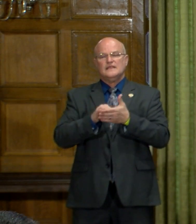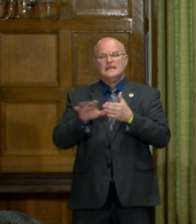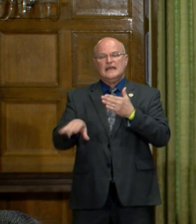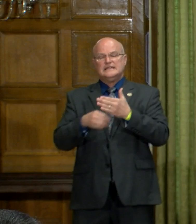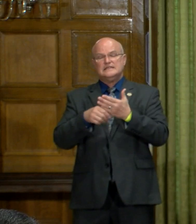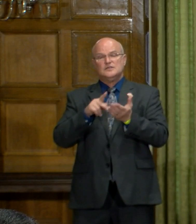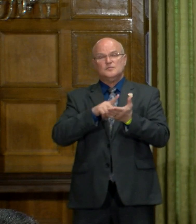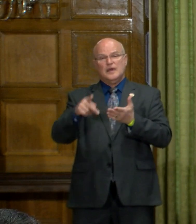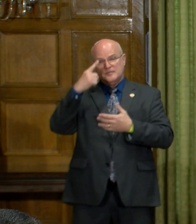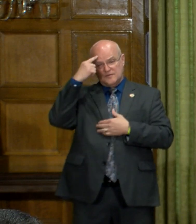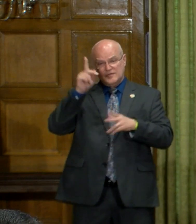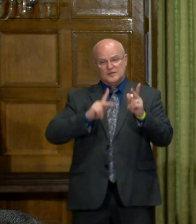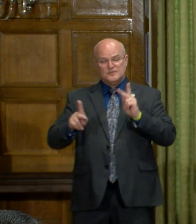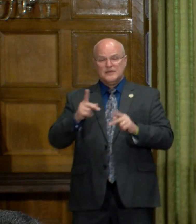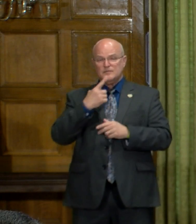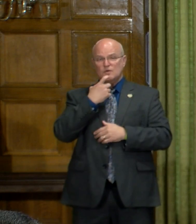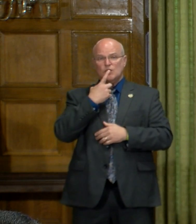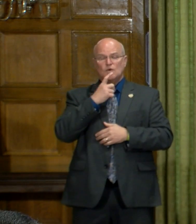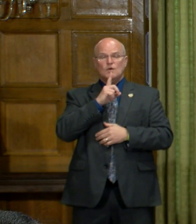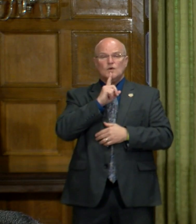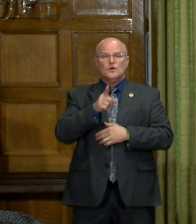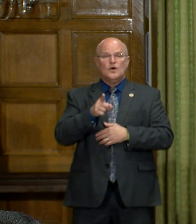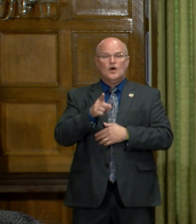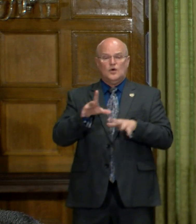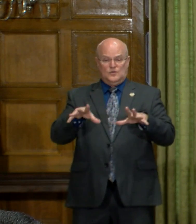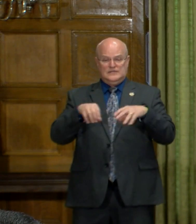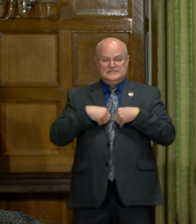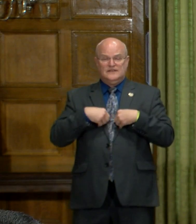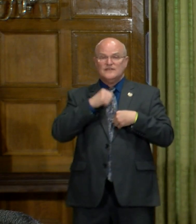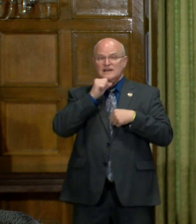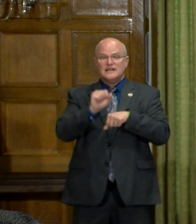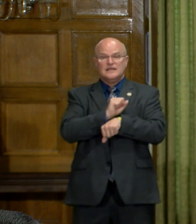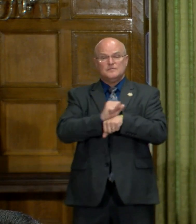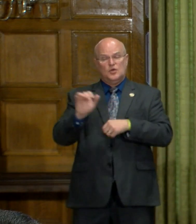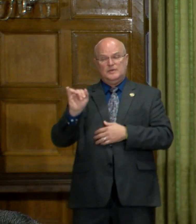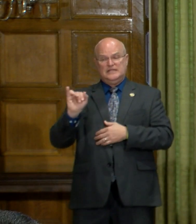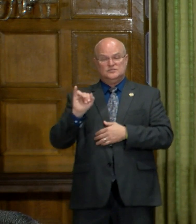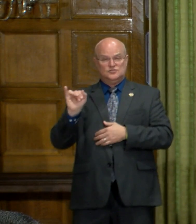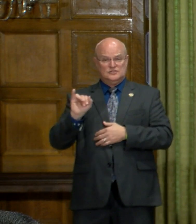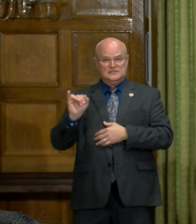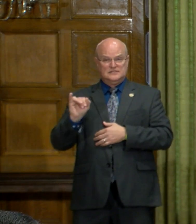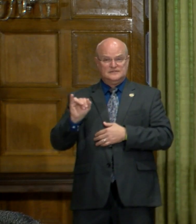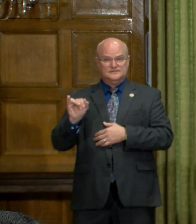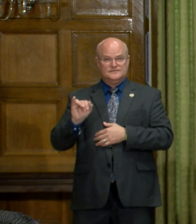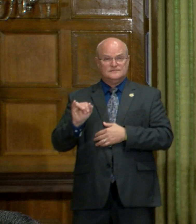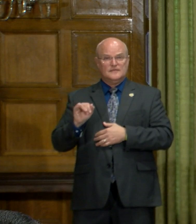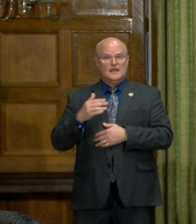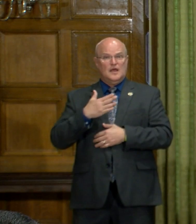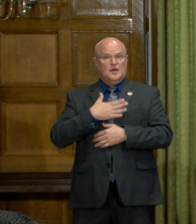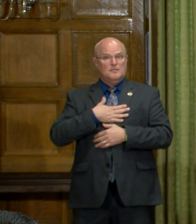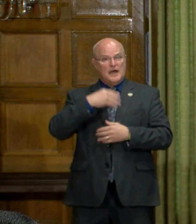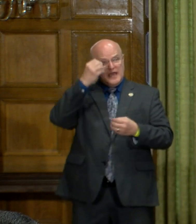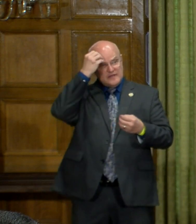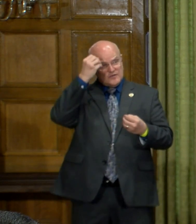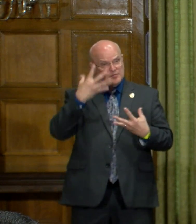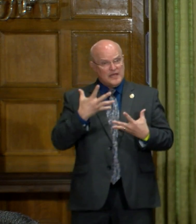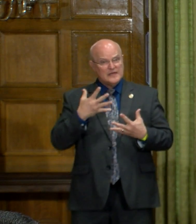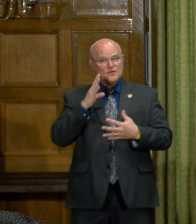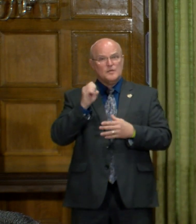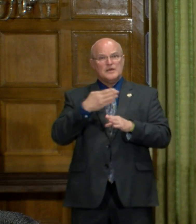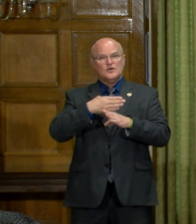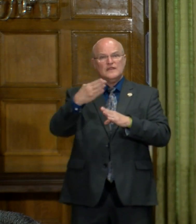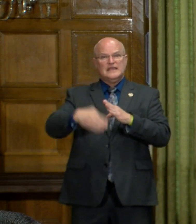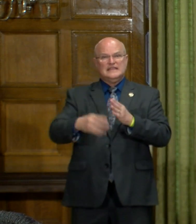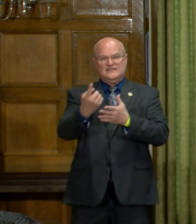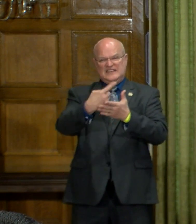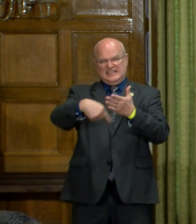additional payments for those that are receiving unemployment insurance, my information was it will be toward